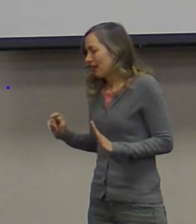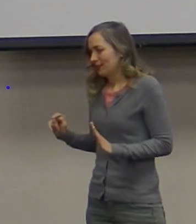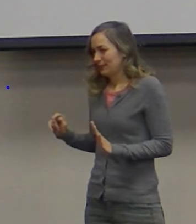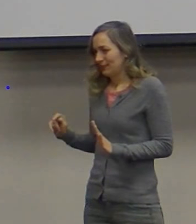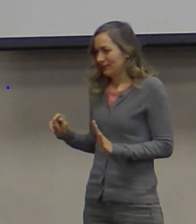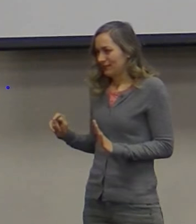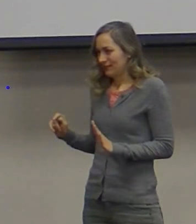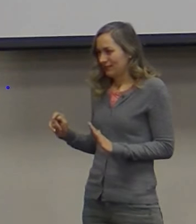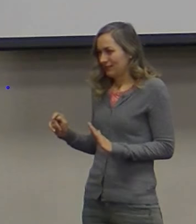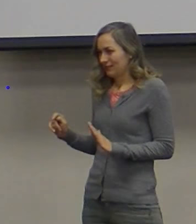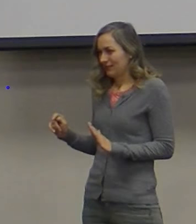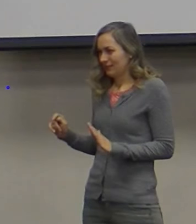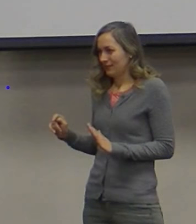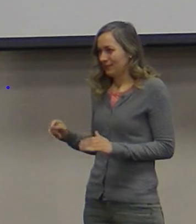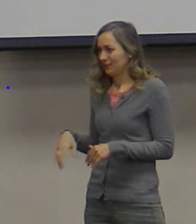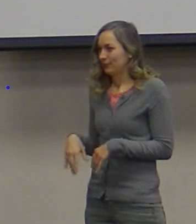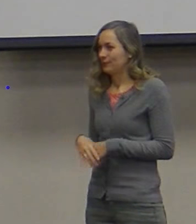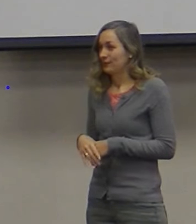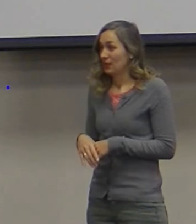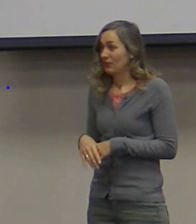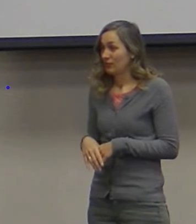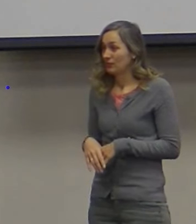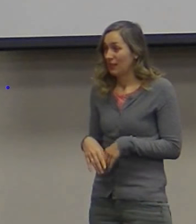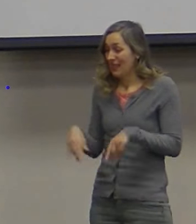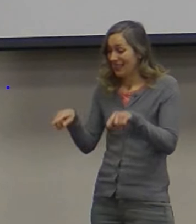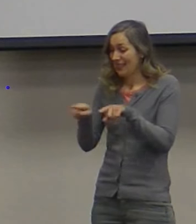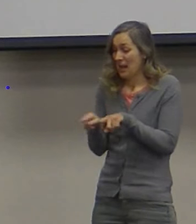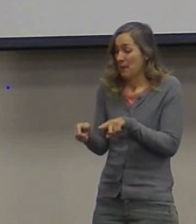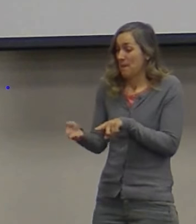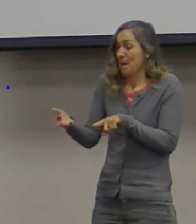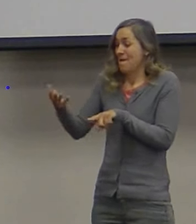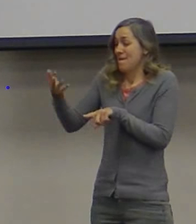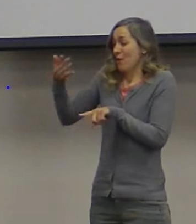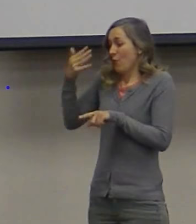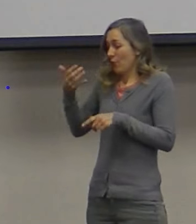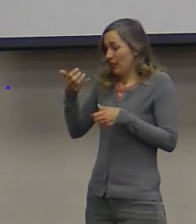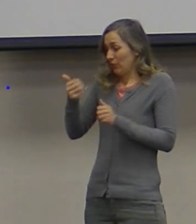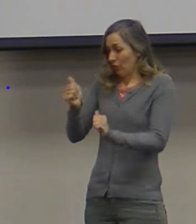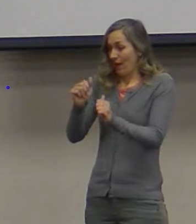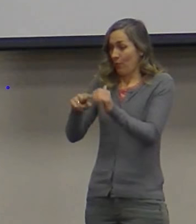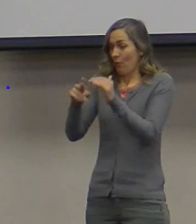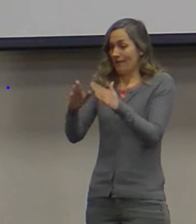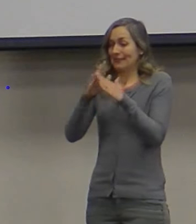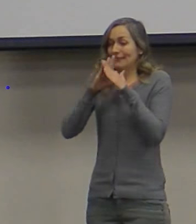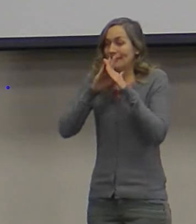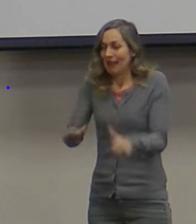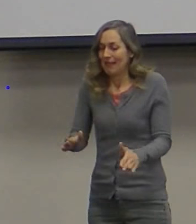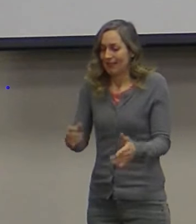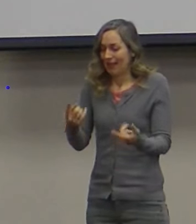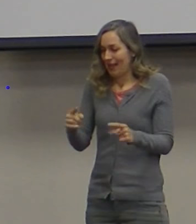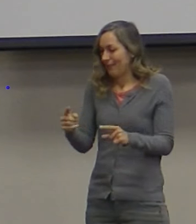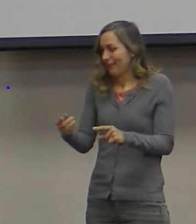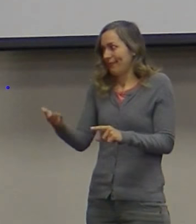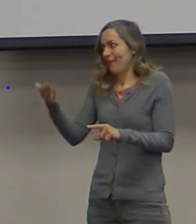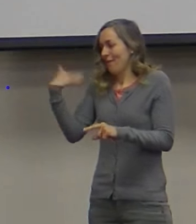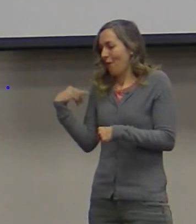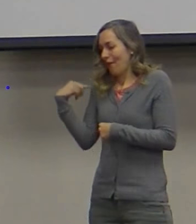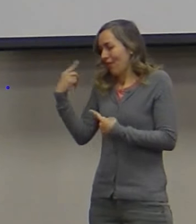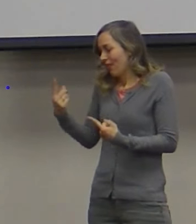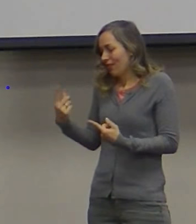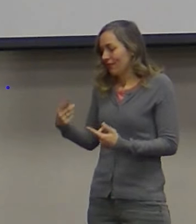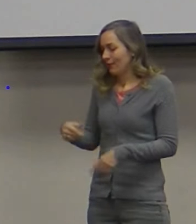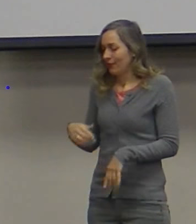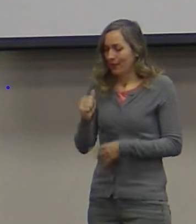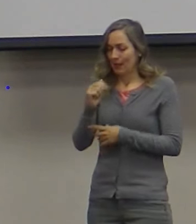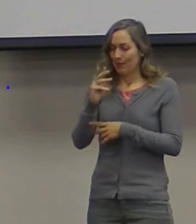same thing that they did back before when they tried to silence the prophets. But Amos, look how Amos replies to this opposition in verse